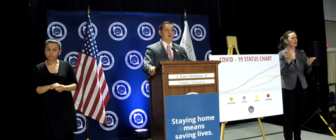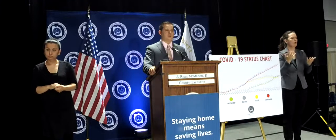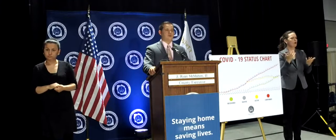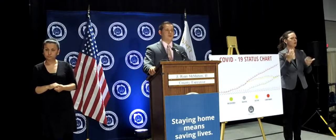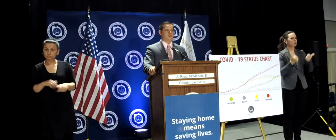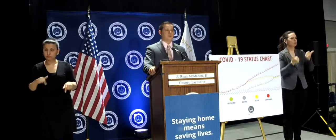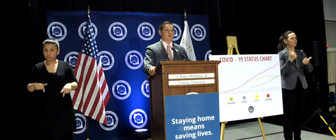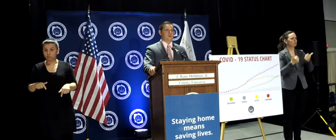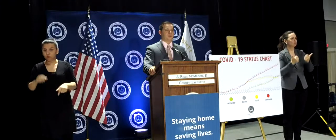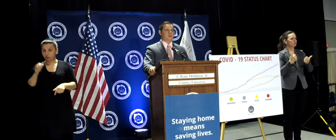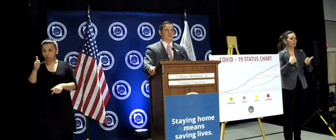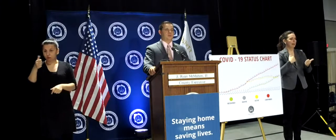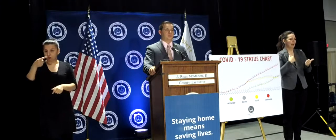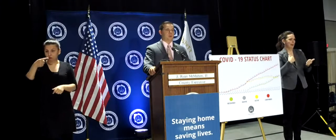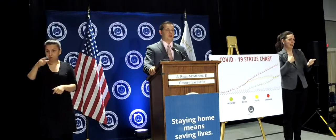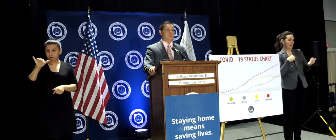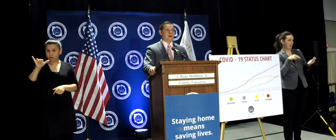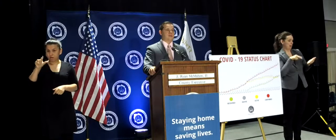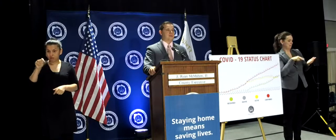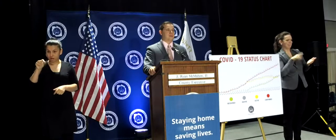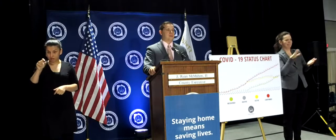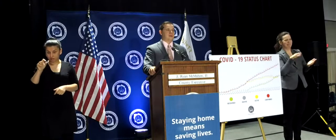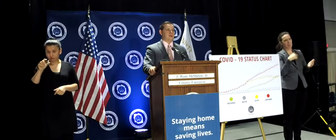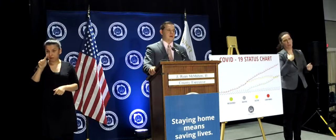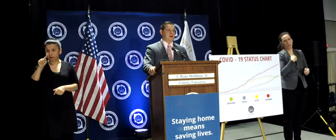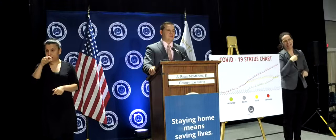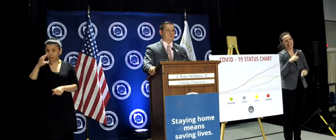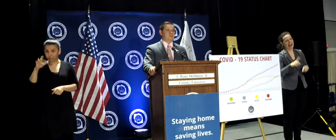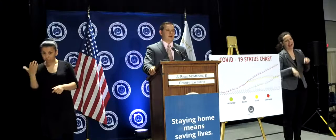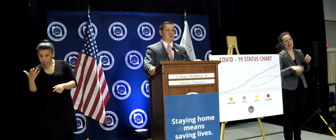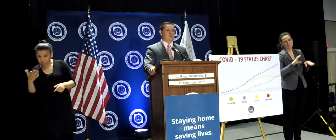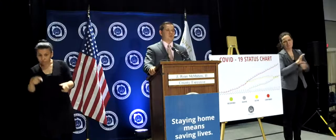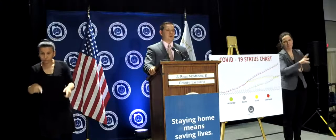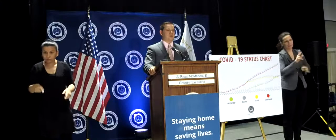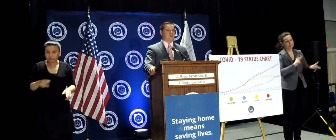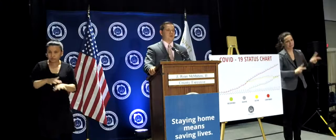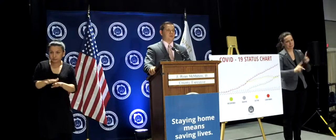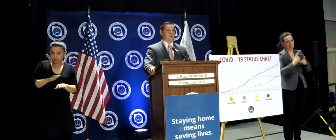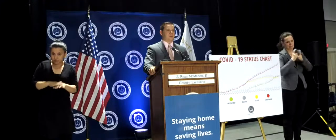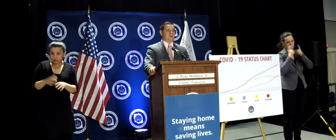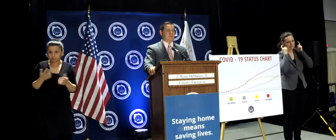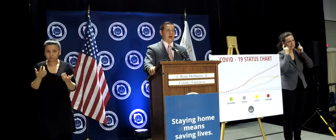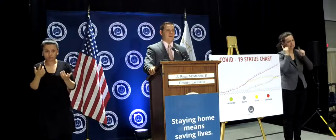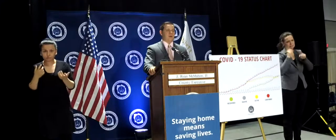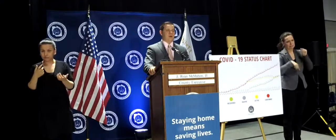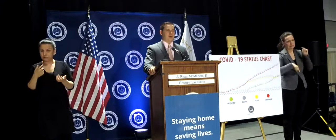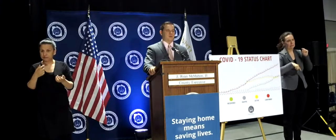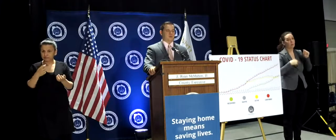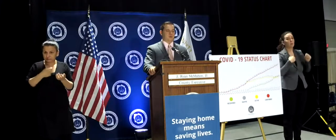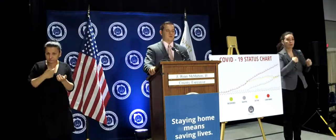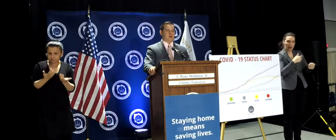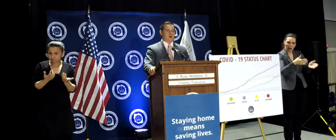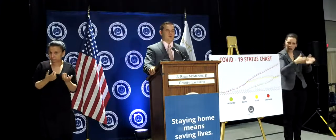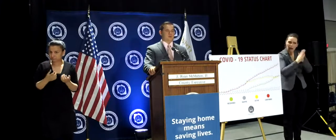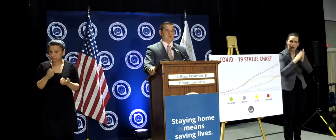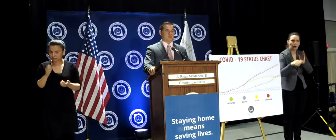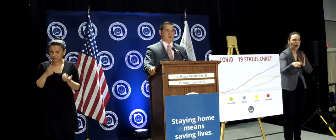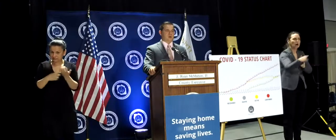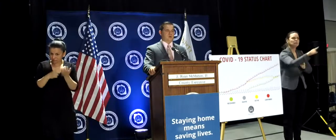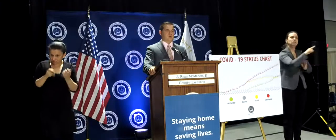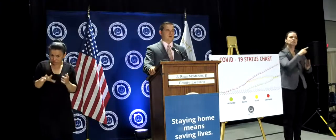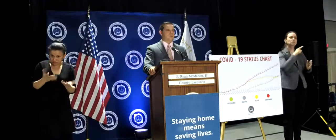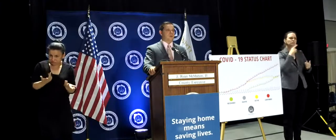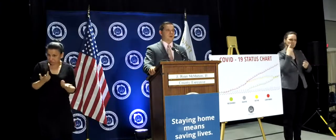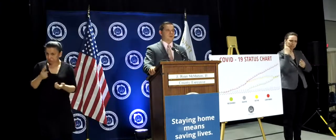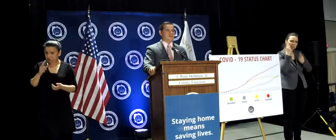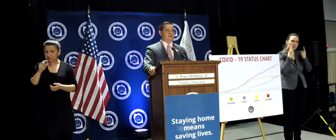very hard for us to enforce people wearing masks. Mind you, we're operating, for the most part,